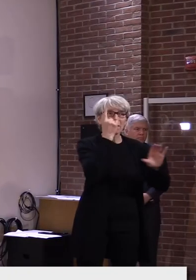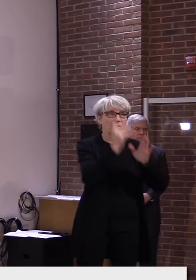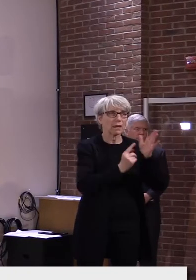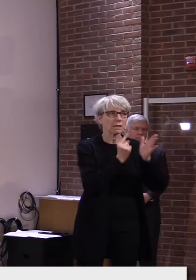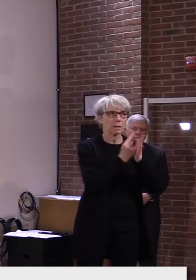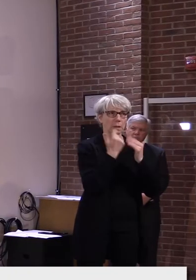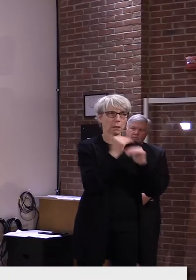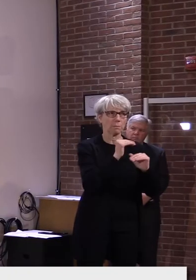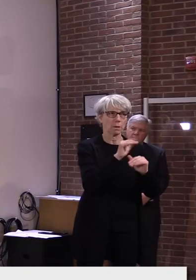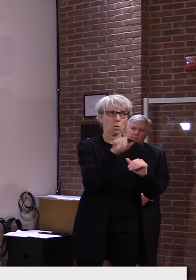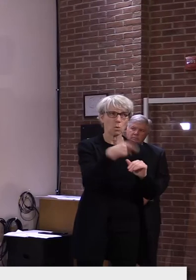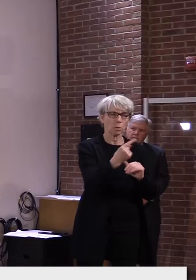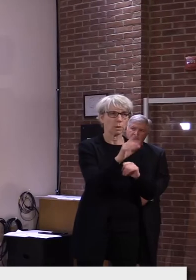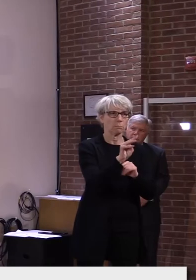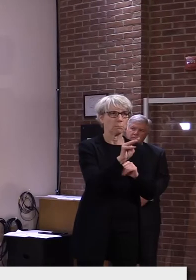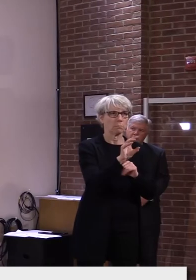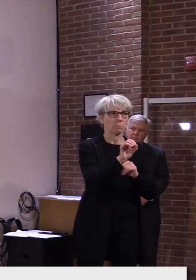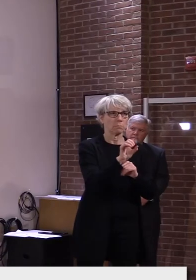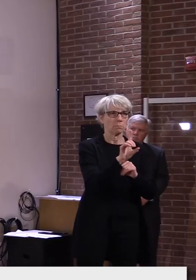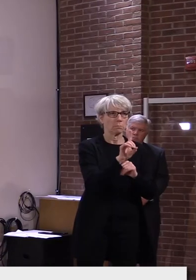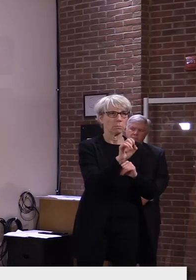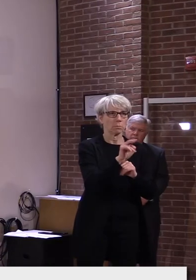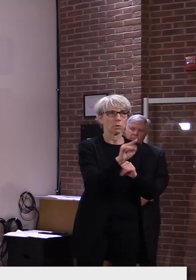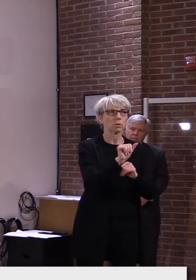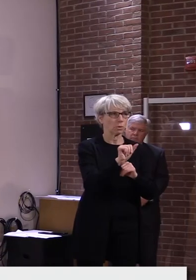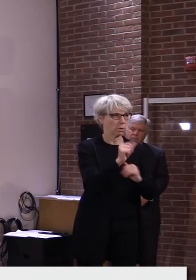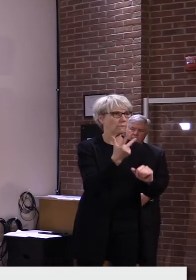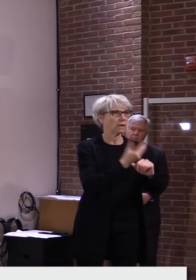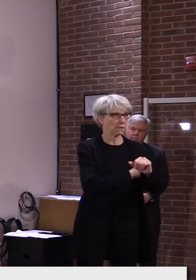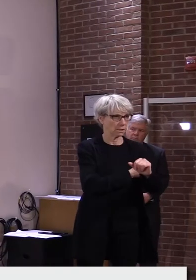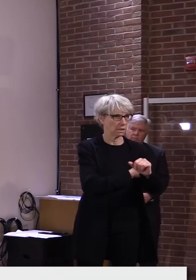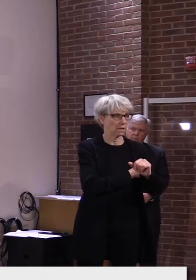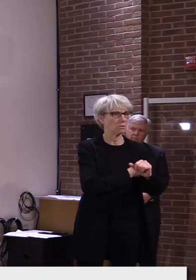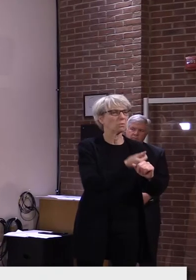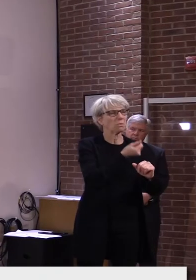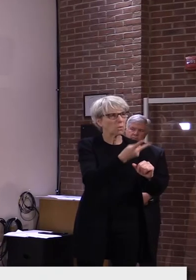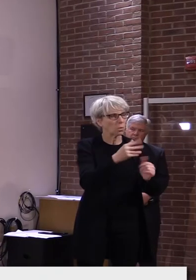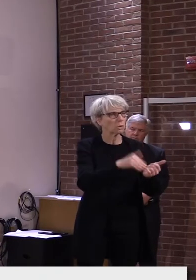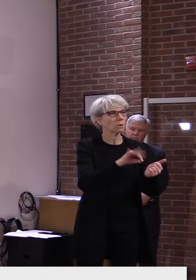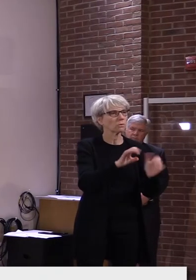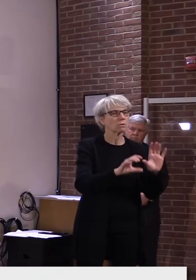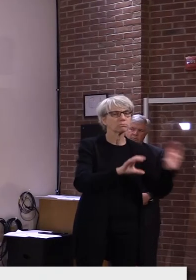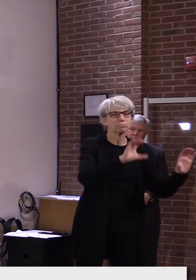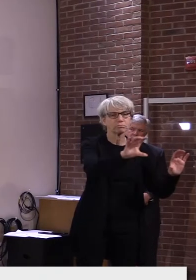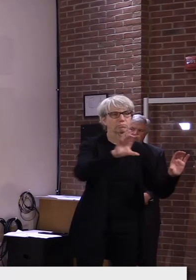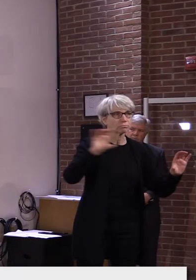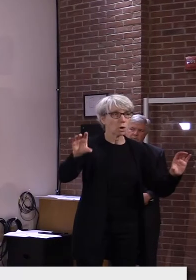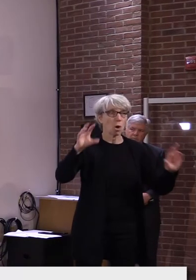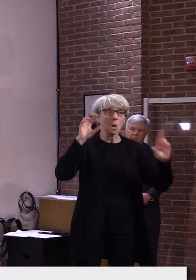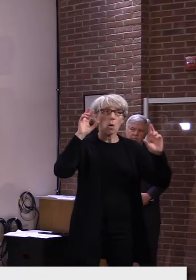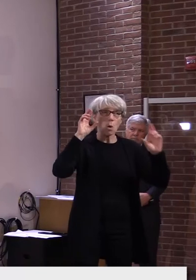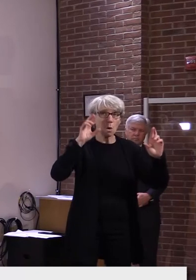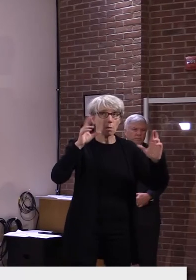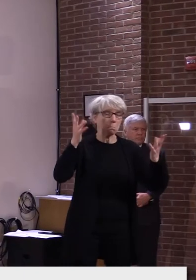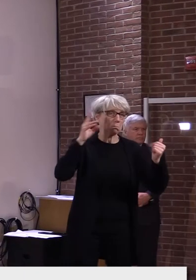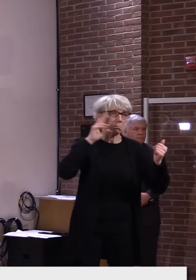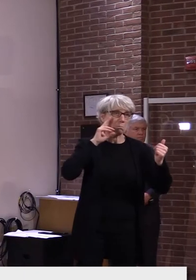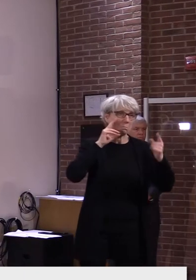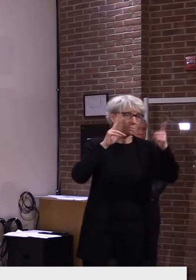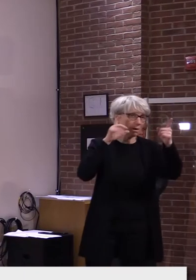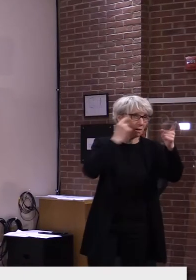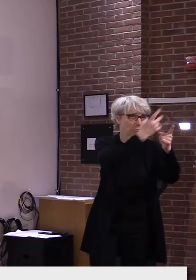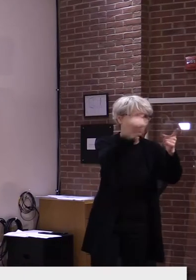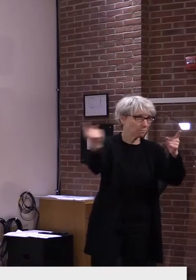time. We're moving now into a phase where we'll be able to give, we hope, when we hear from the governor's phone